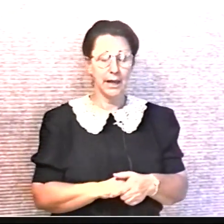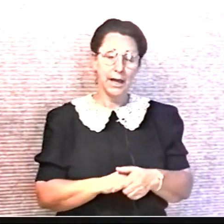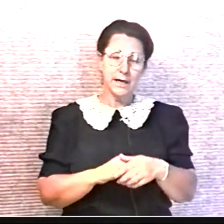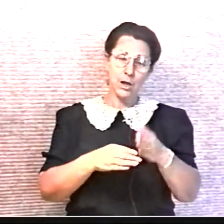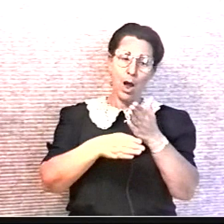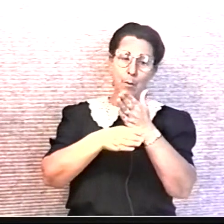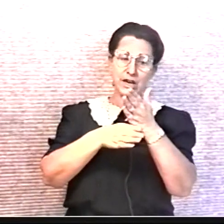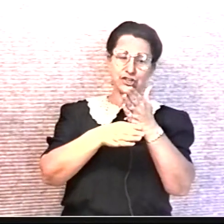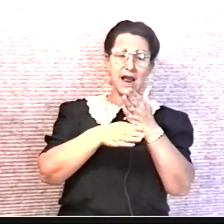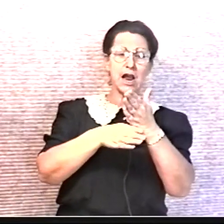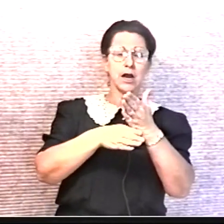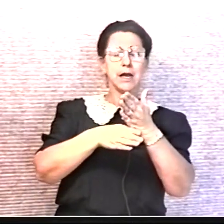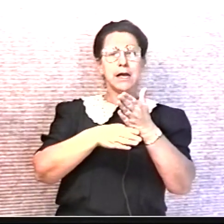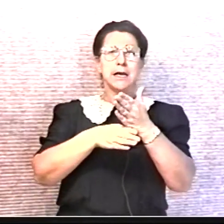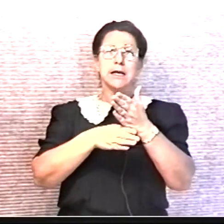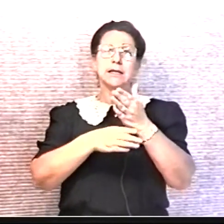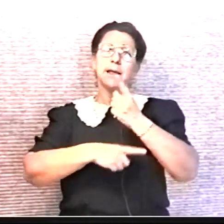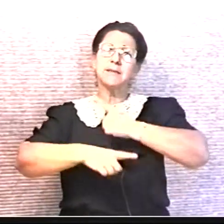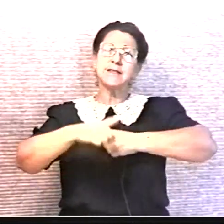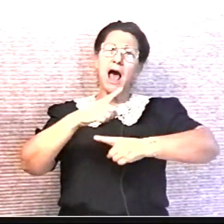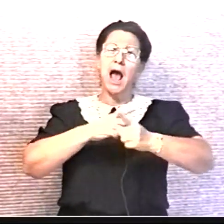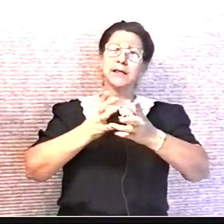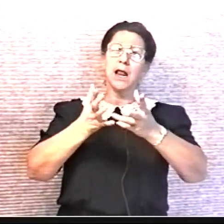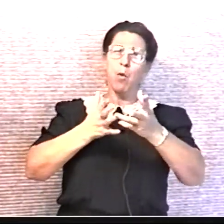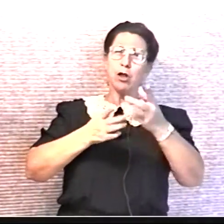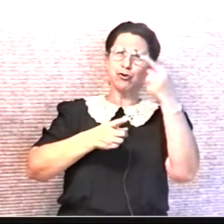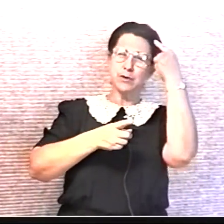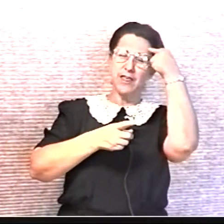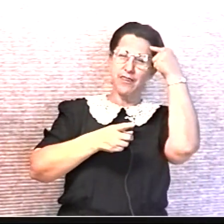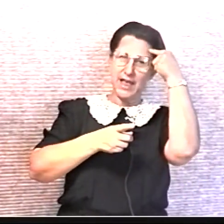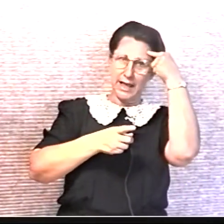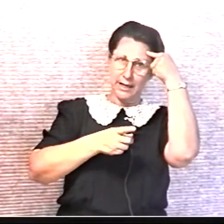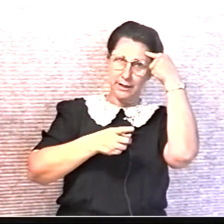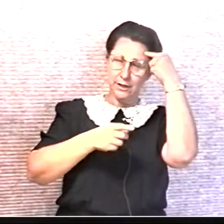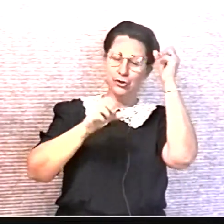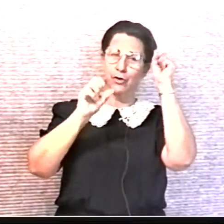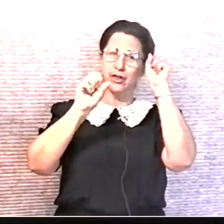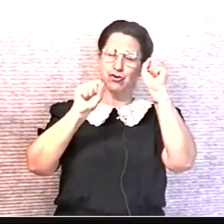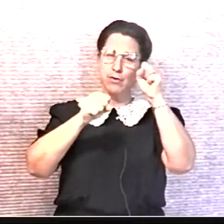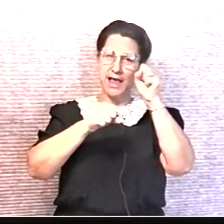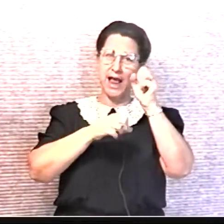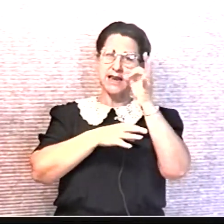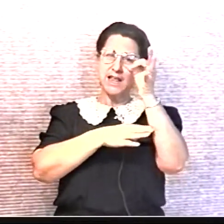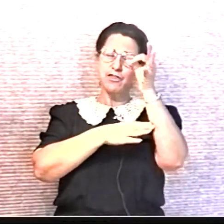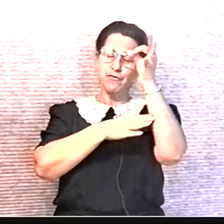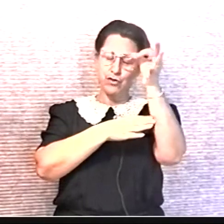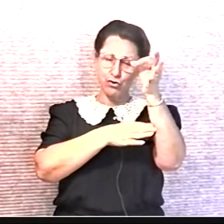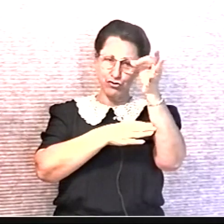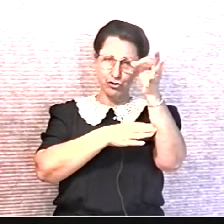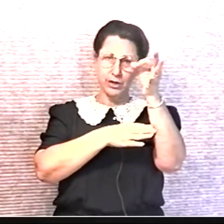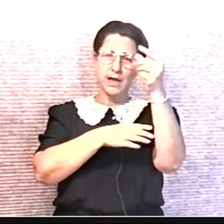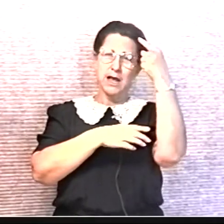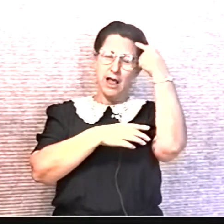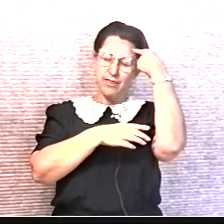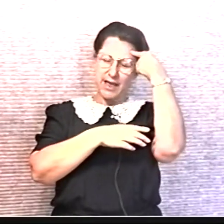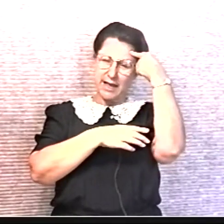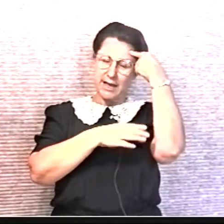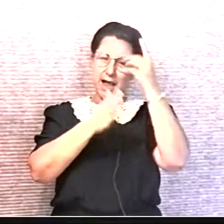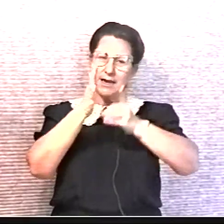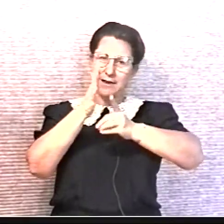So I want to share some signs that I want you to think so that you can, in the future, think and